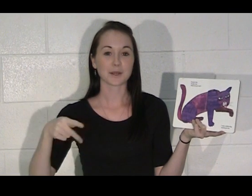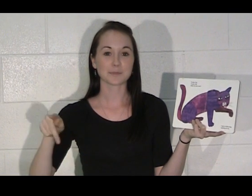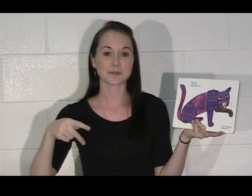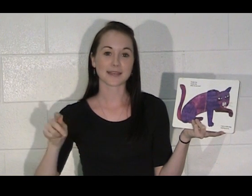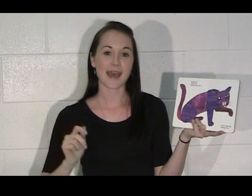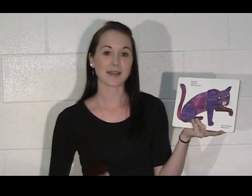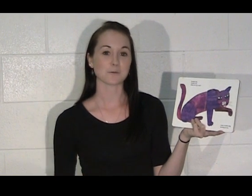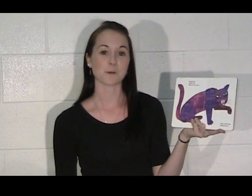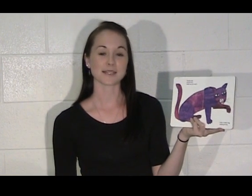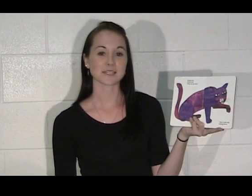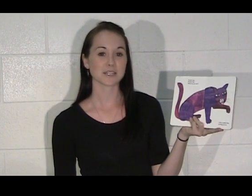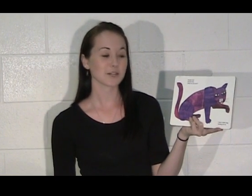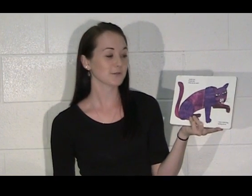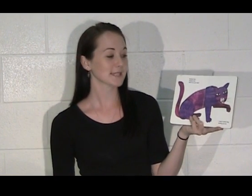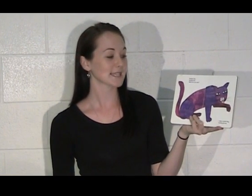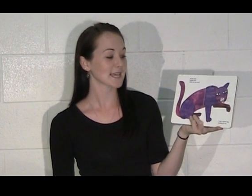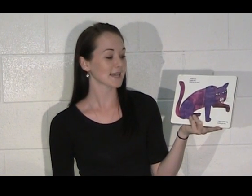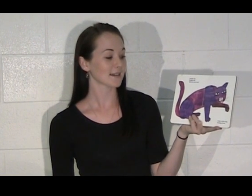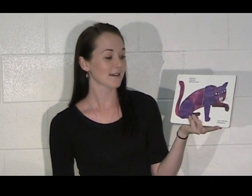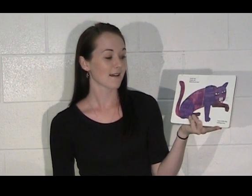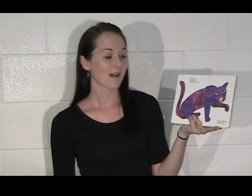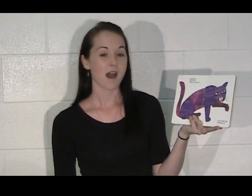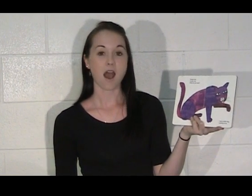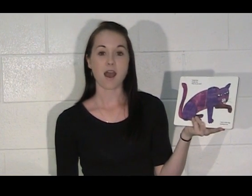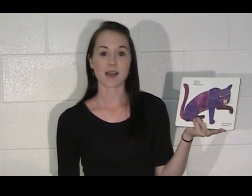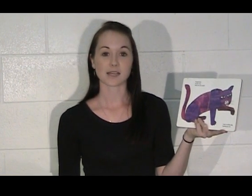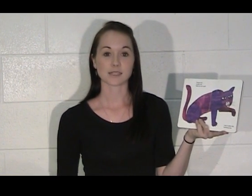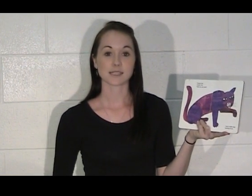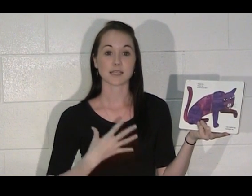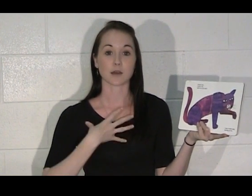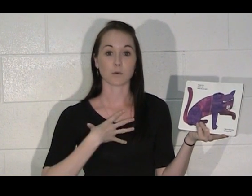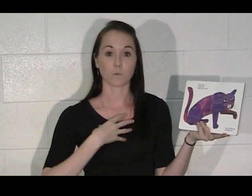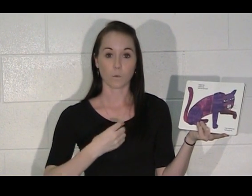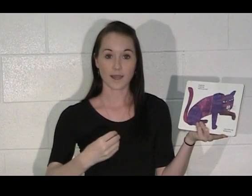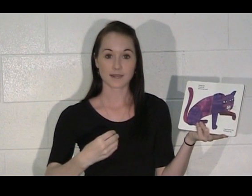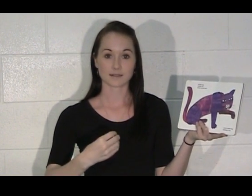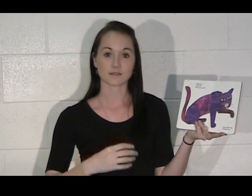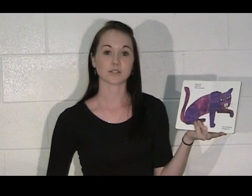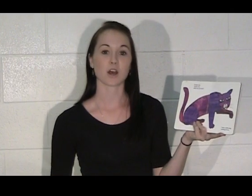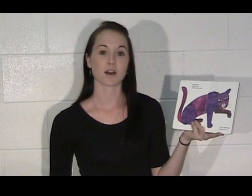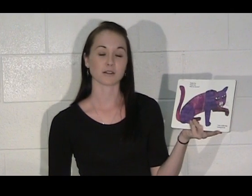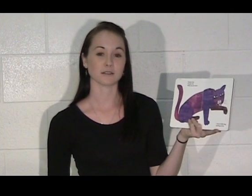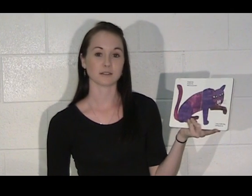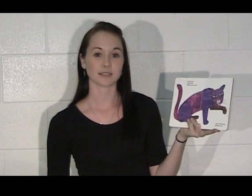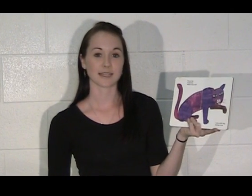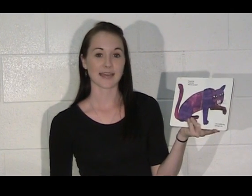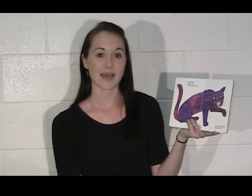Purple cat, what do you see? I see a white dog looking at